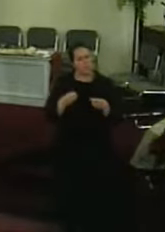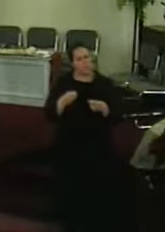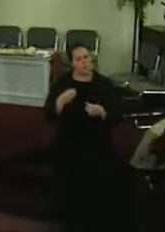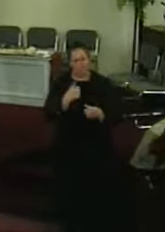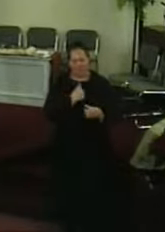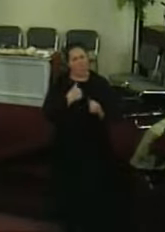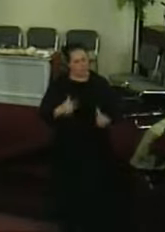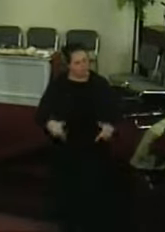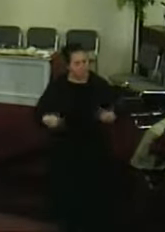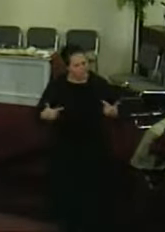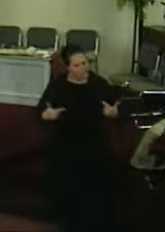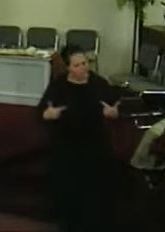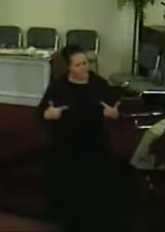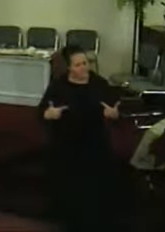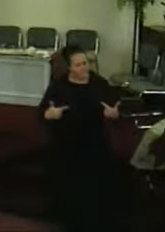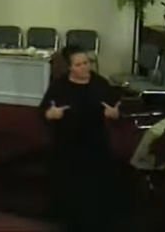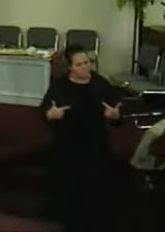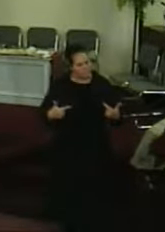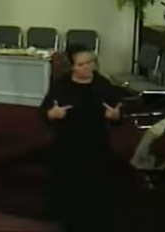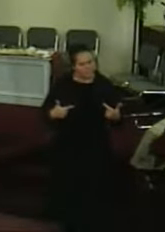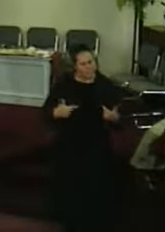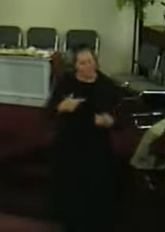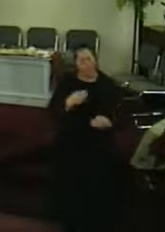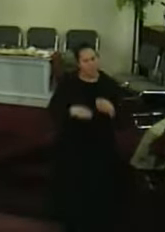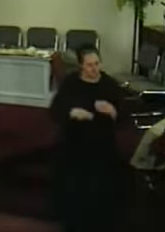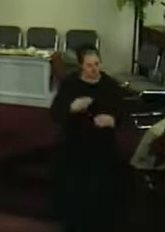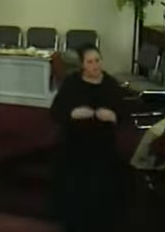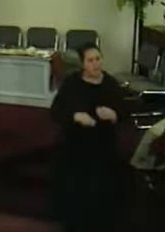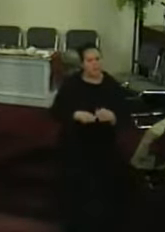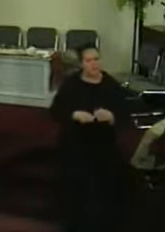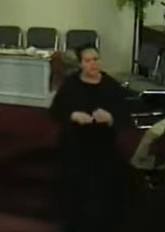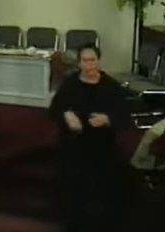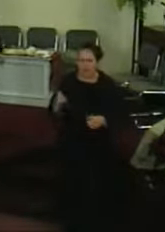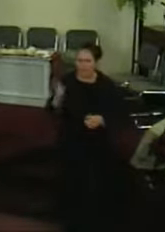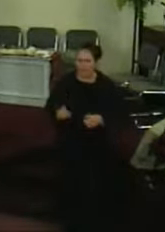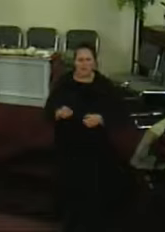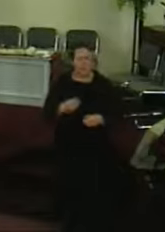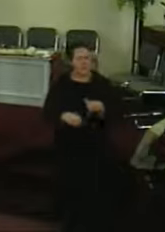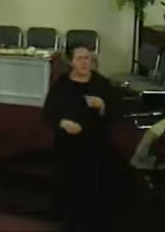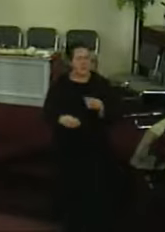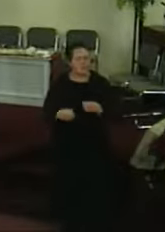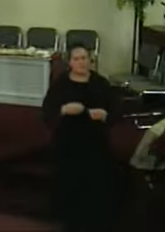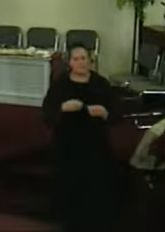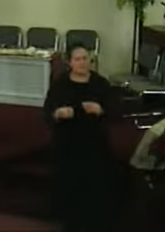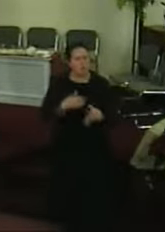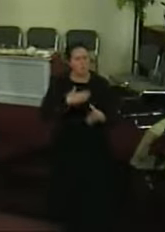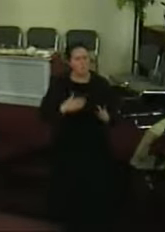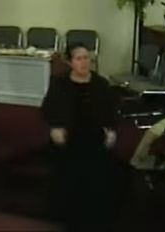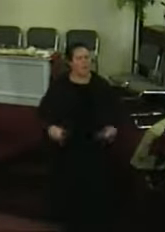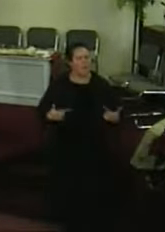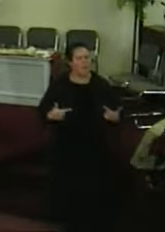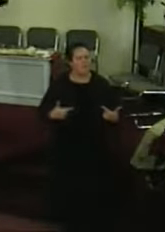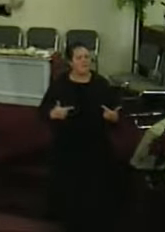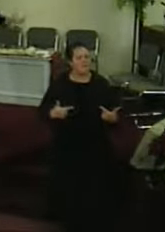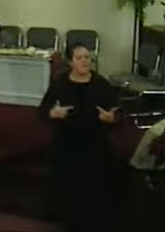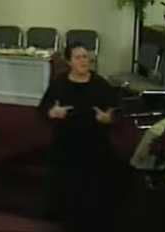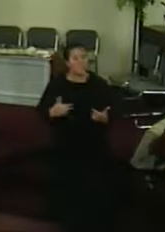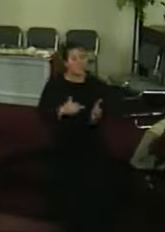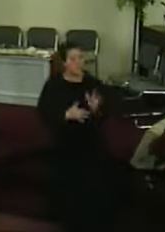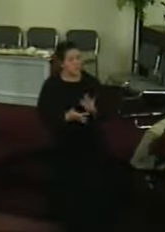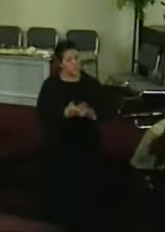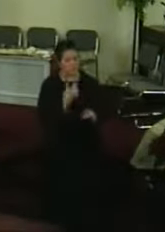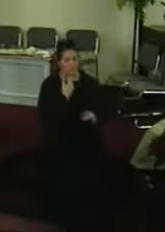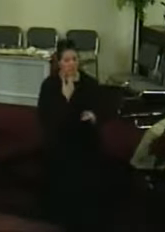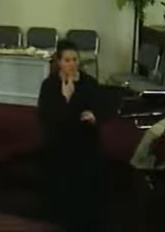juggled, I've got to know what I'm in for, I've got to be in control of my life. When Jesus says, I want to be in control